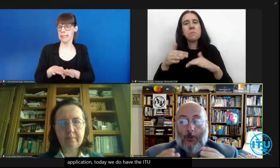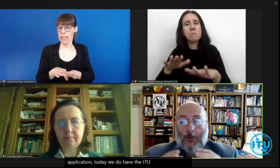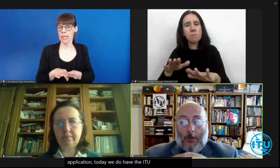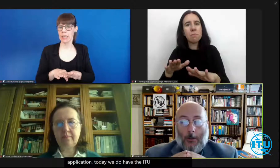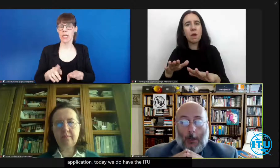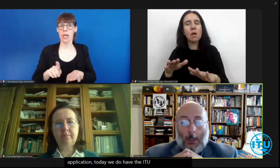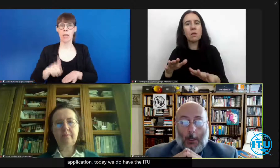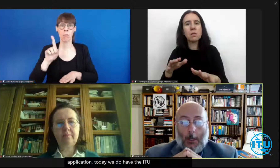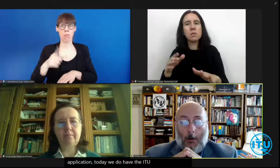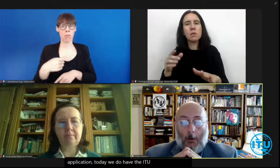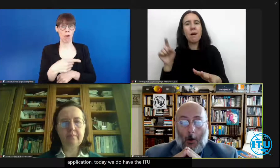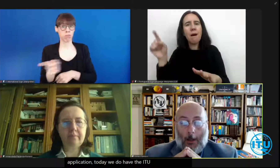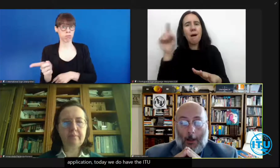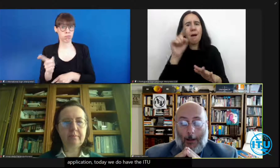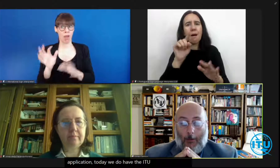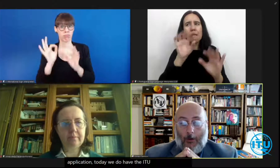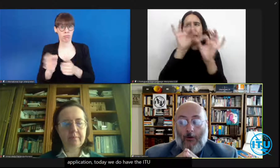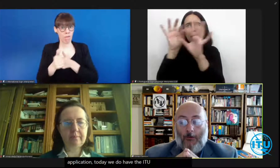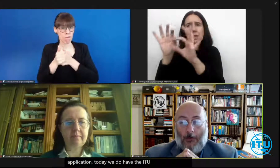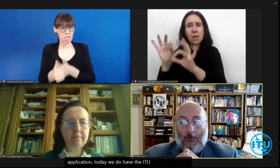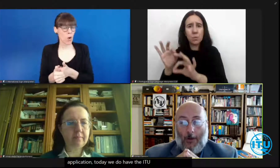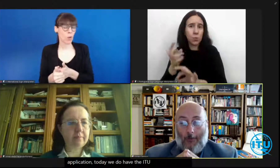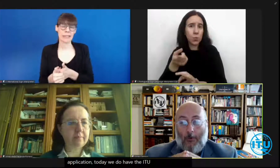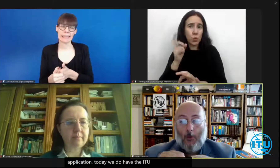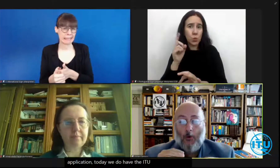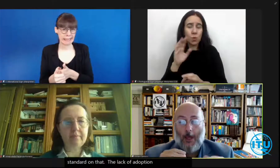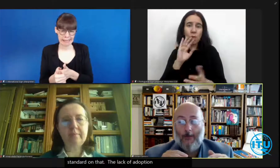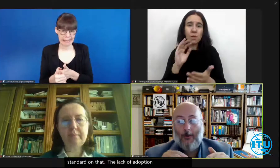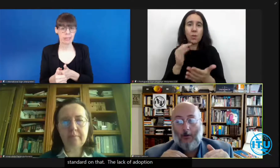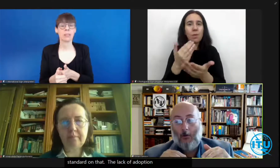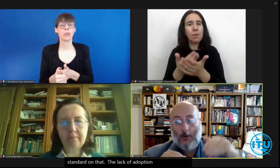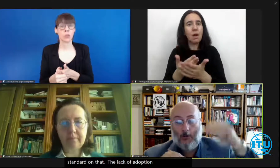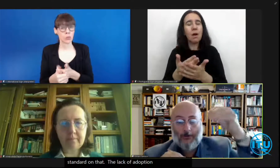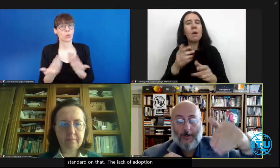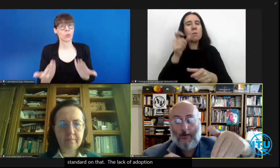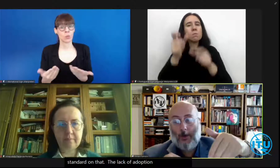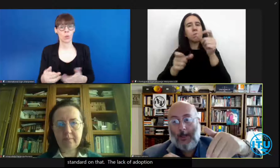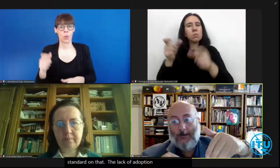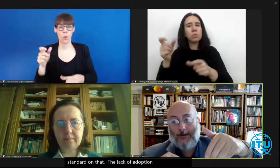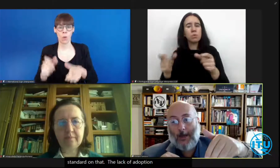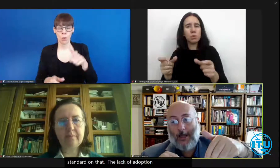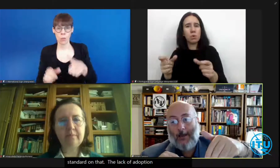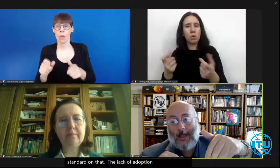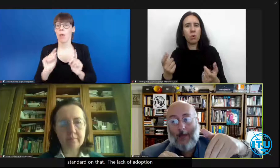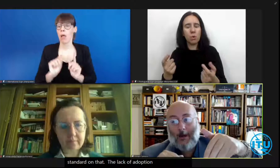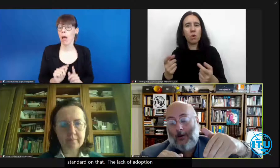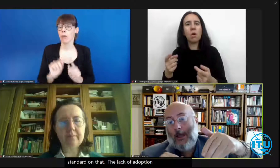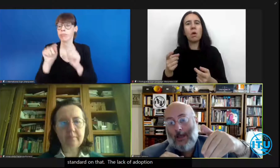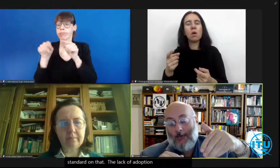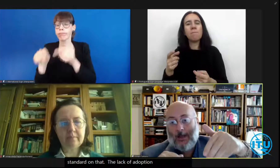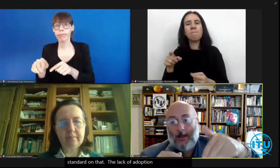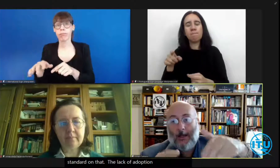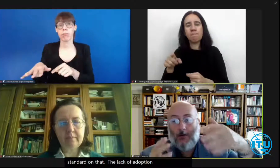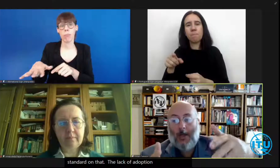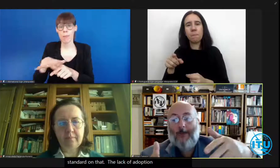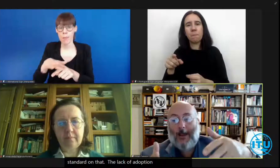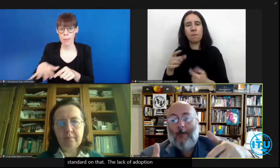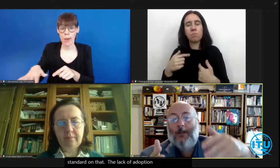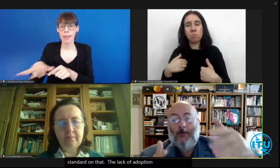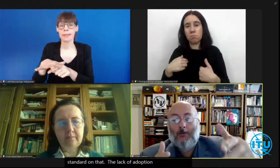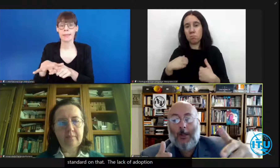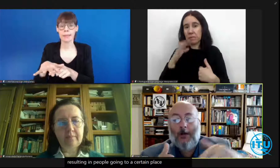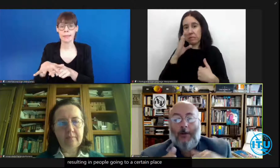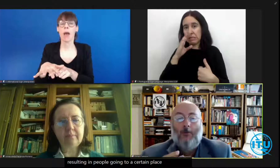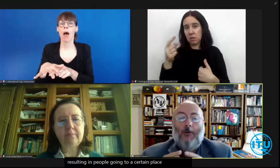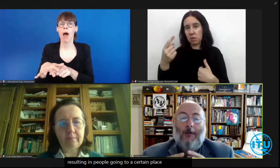of adoption results in people going to a certain place where they are lucky to have an